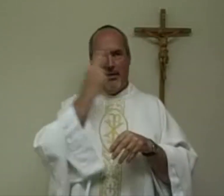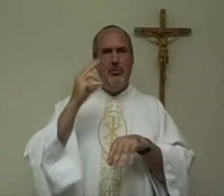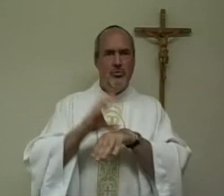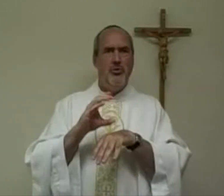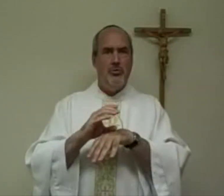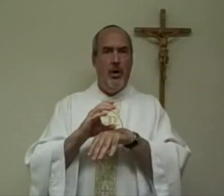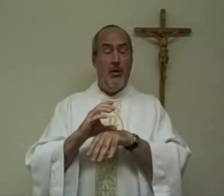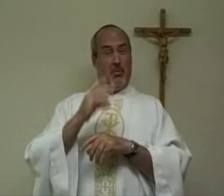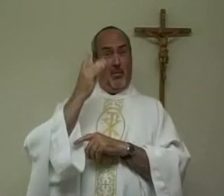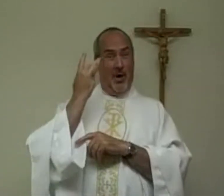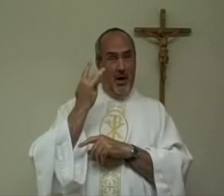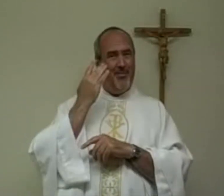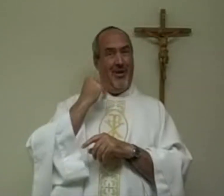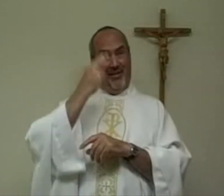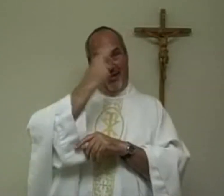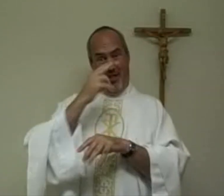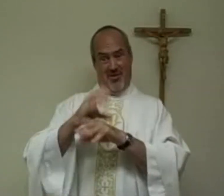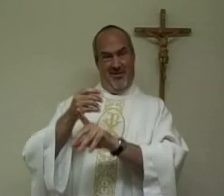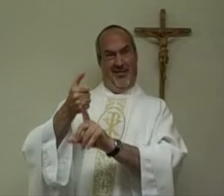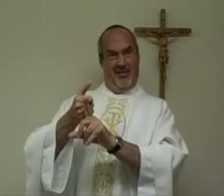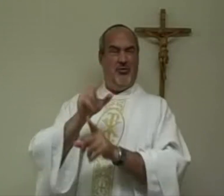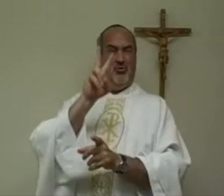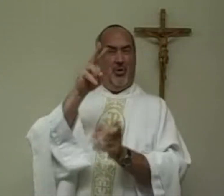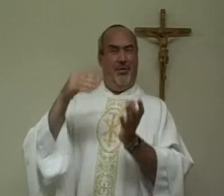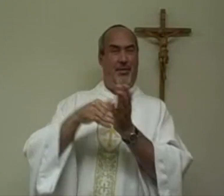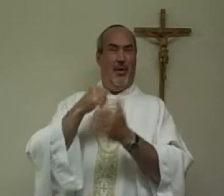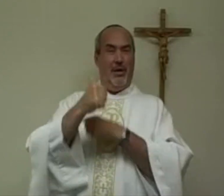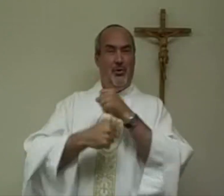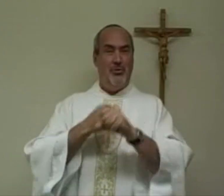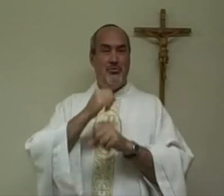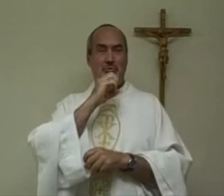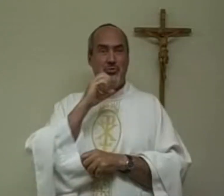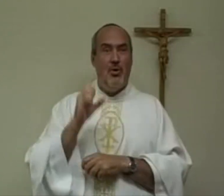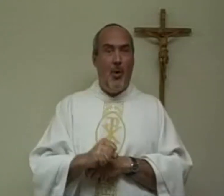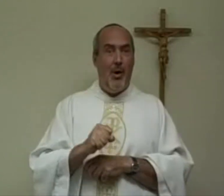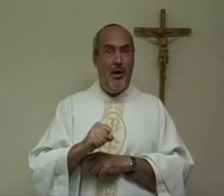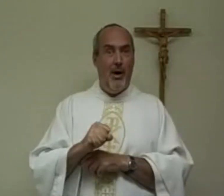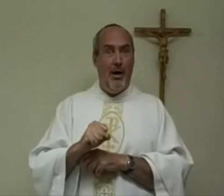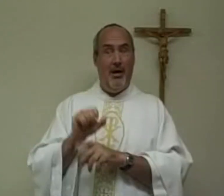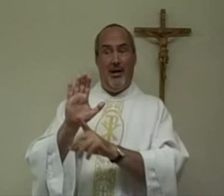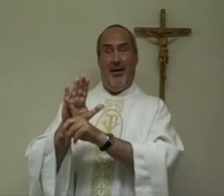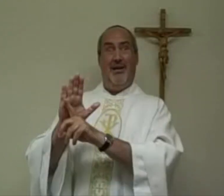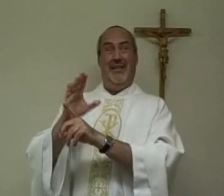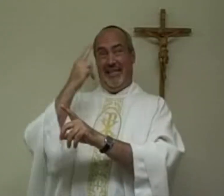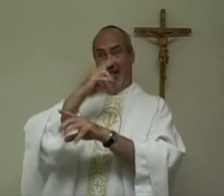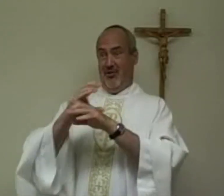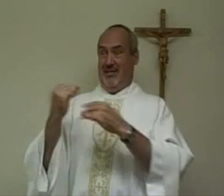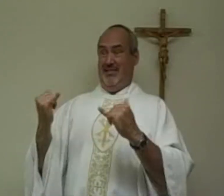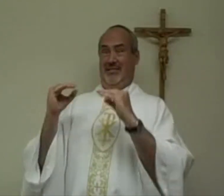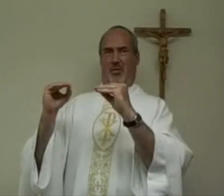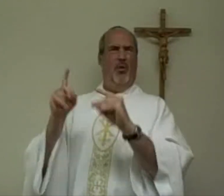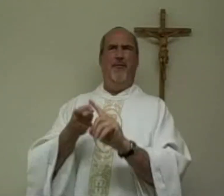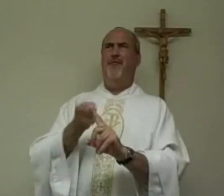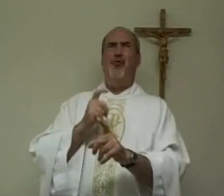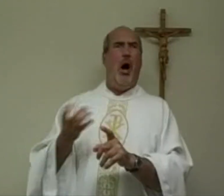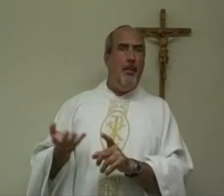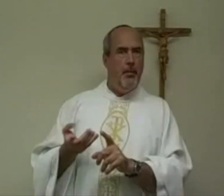And we can find the best teachings of Jesus in the Catholic Church, because the Catholic Church is 2,000 years old.